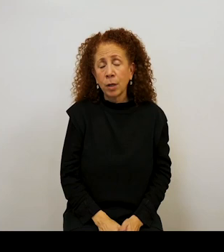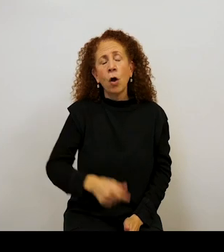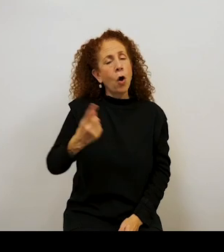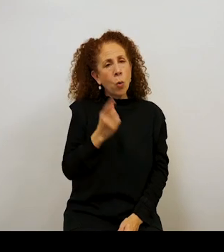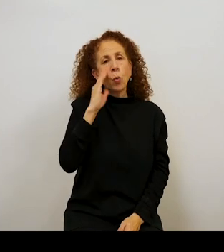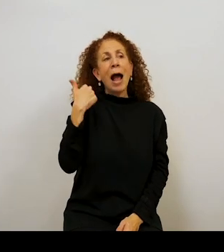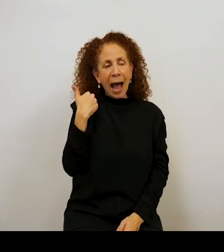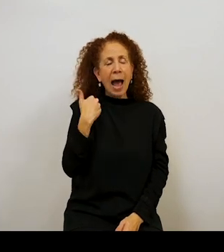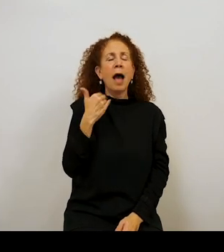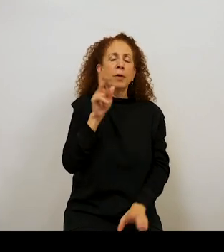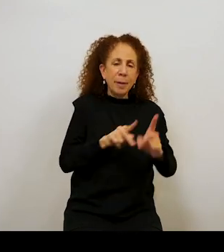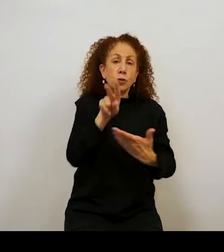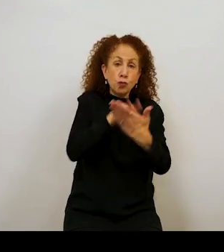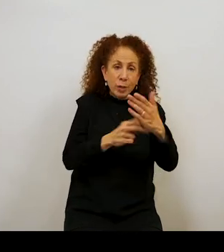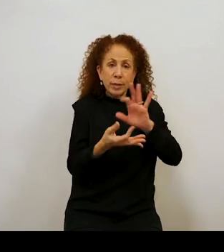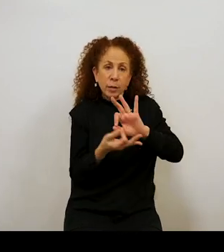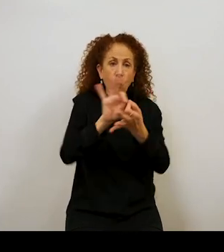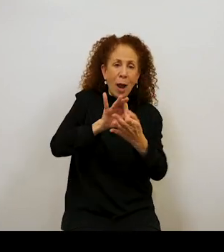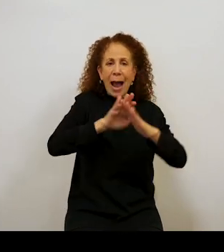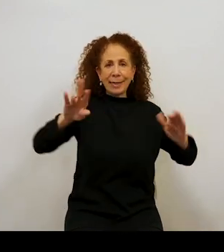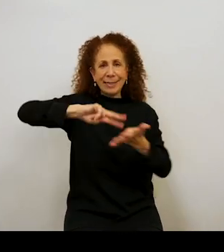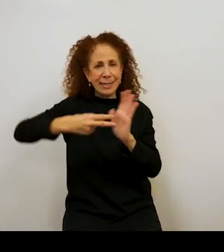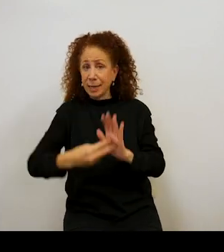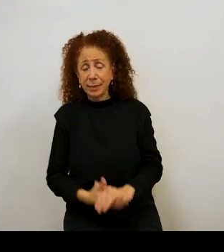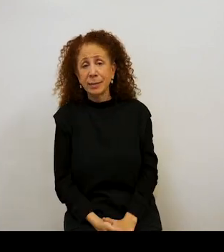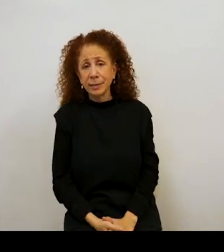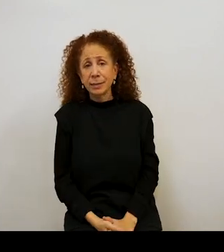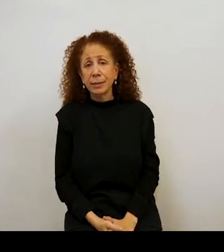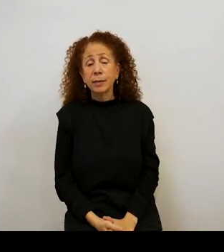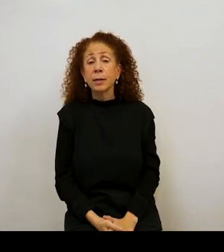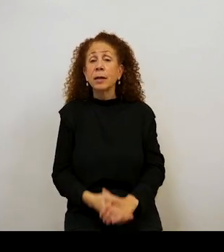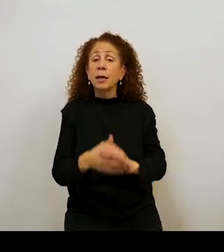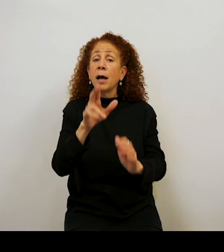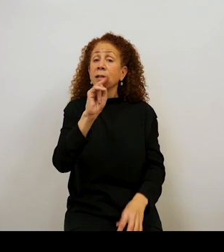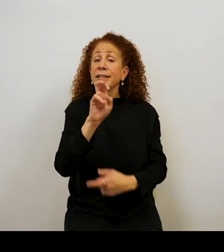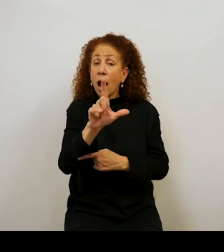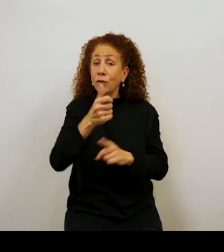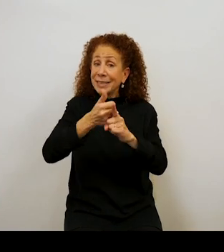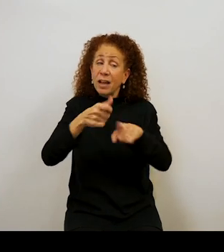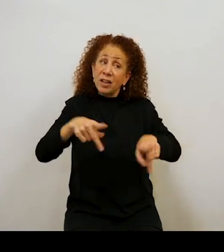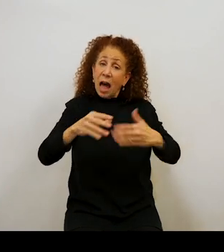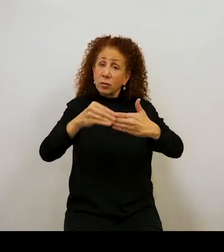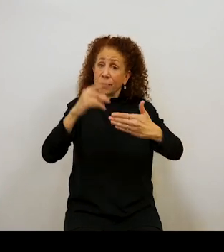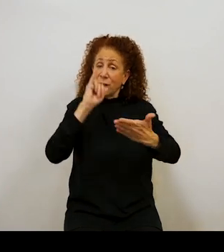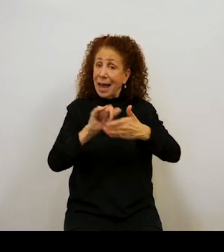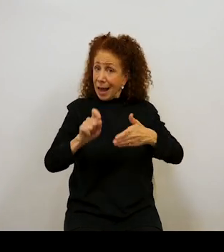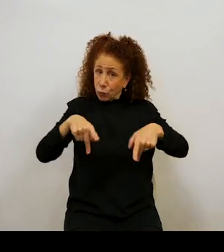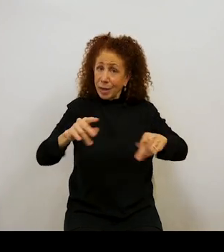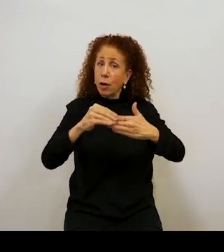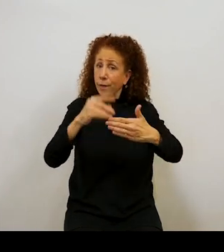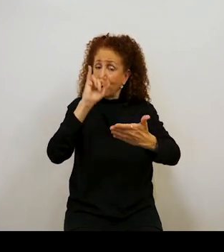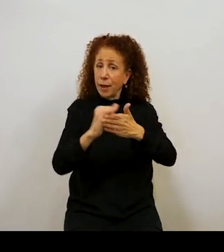be people who will read it in ways you didn't intend. The novel allows for that. The novel has to allow for that.